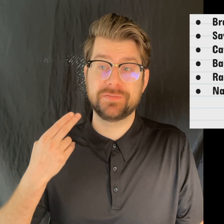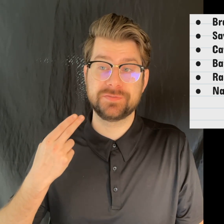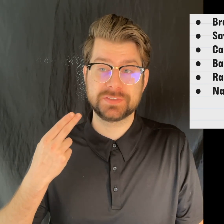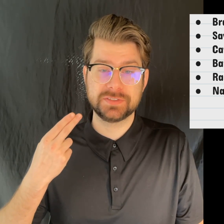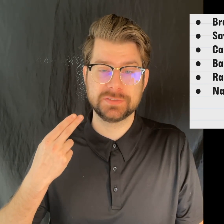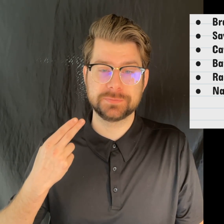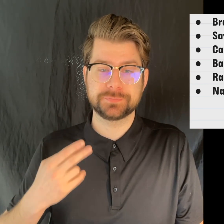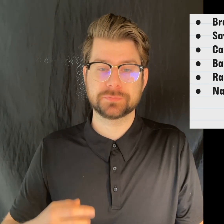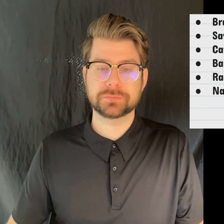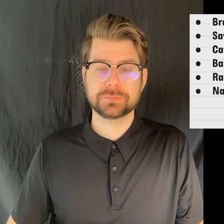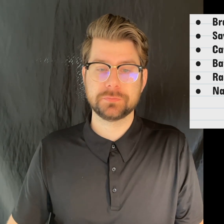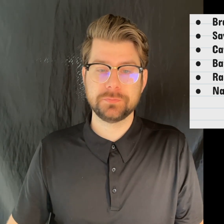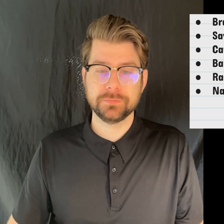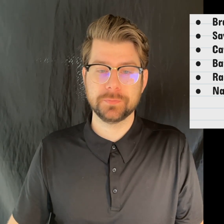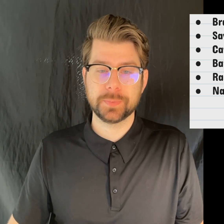fives,